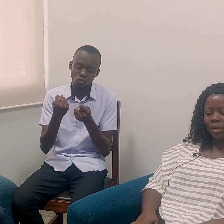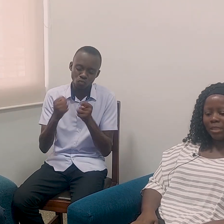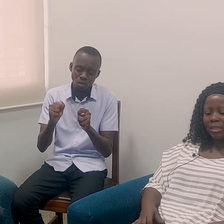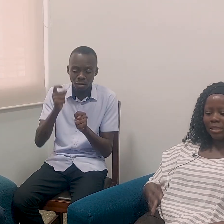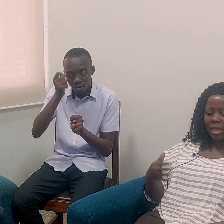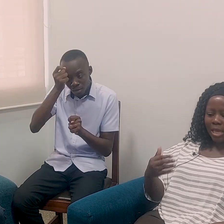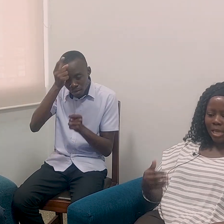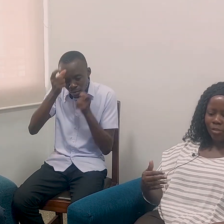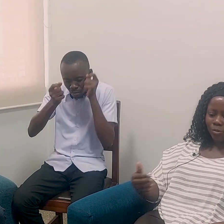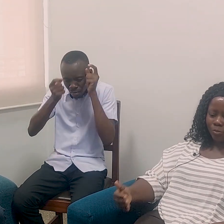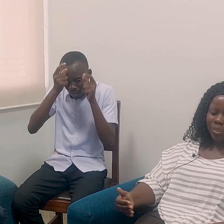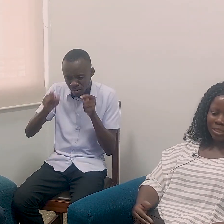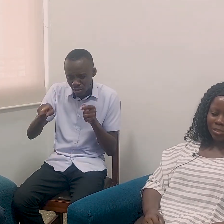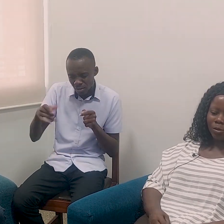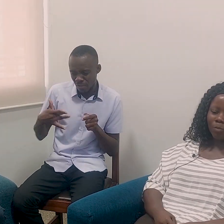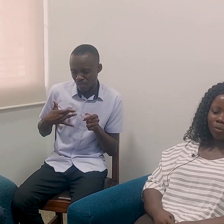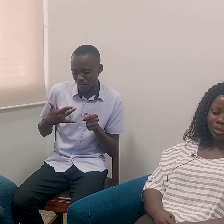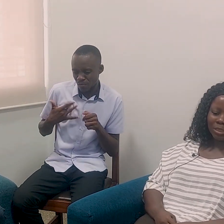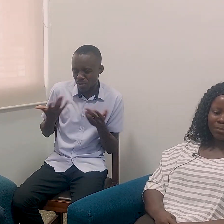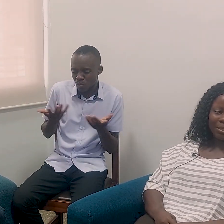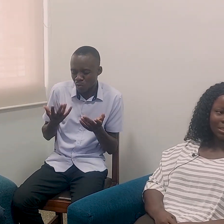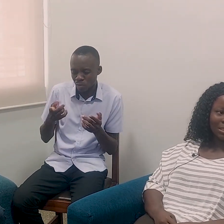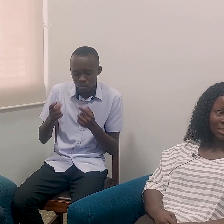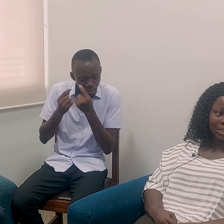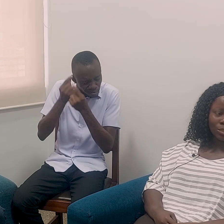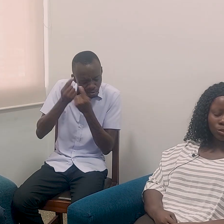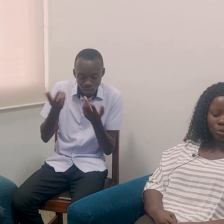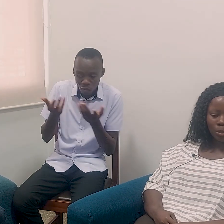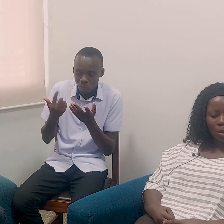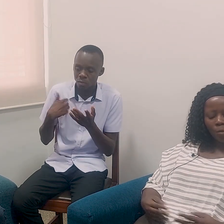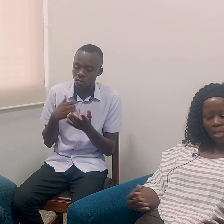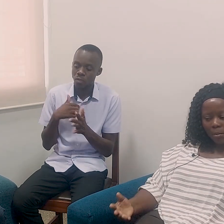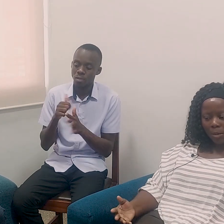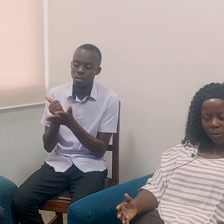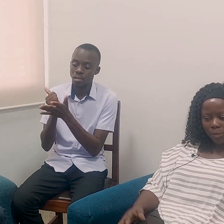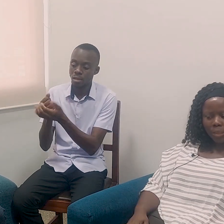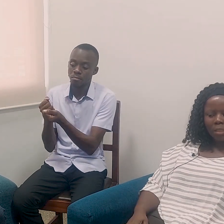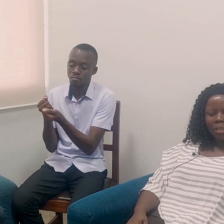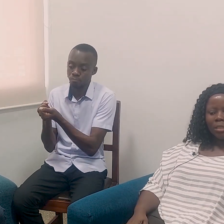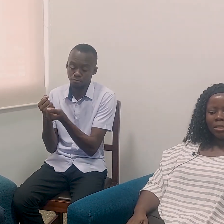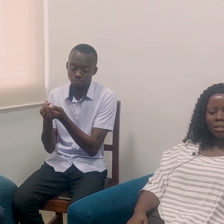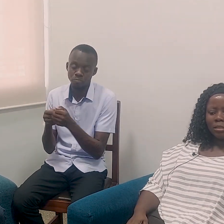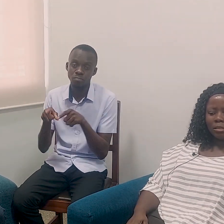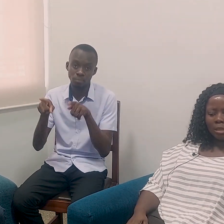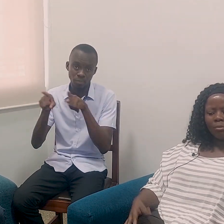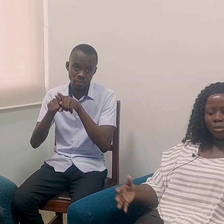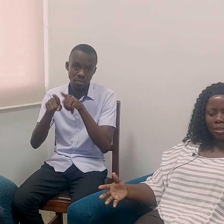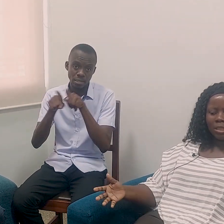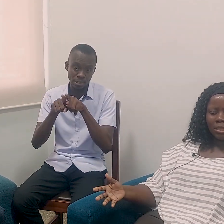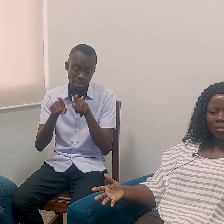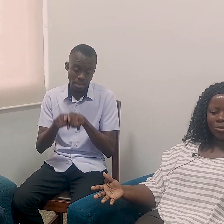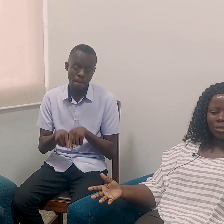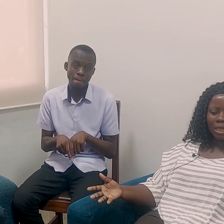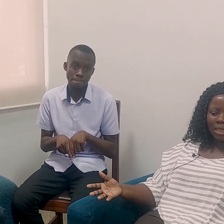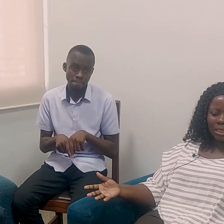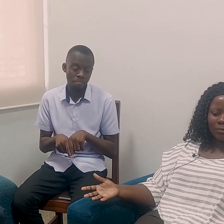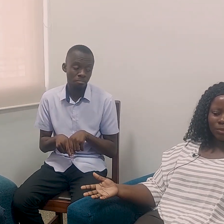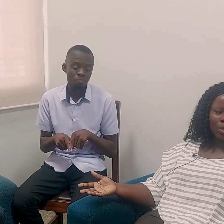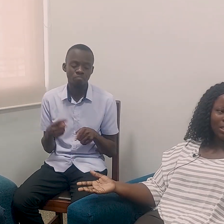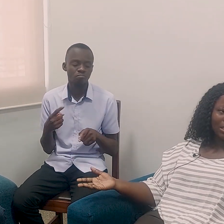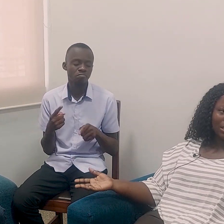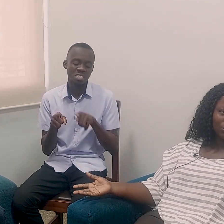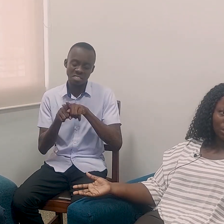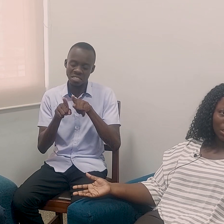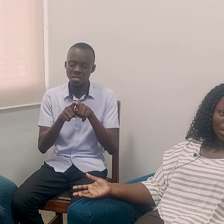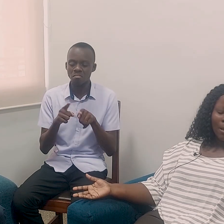the person and to be the support the person needs to. We come up with some suggested alternatives